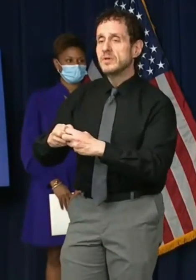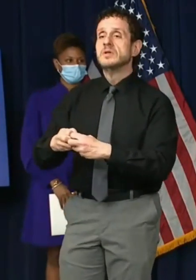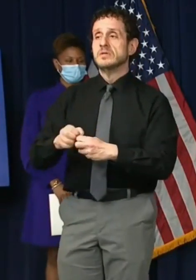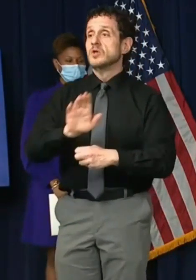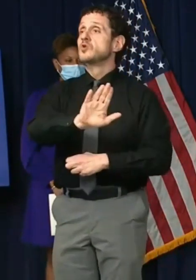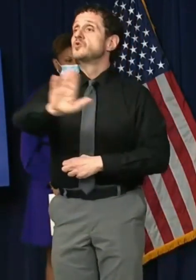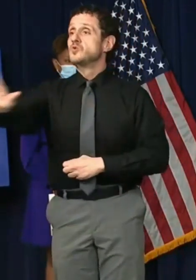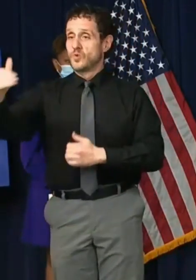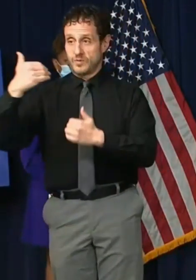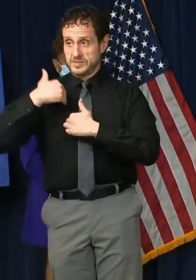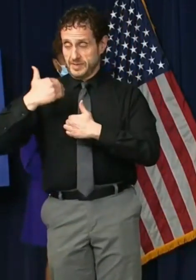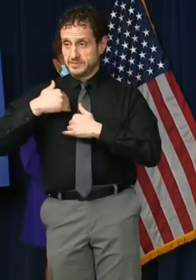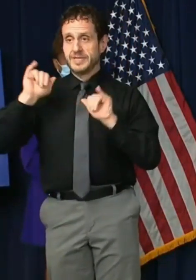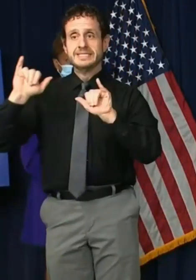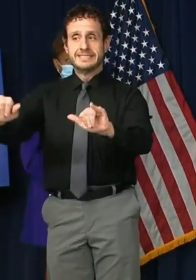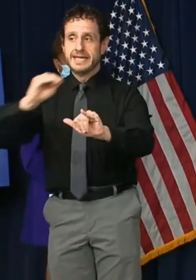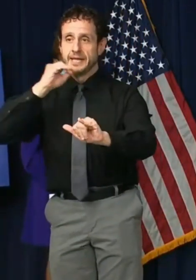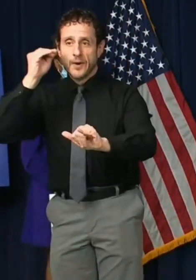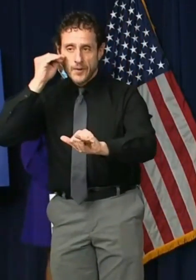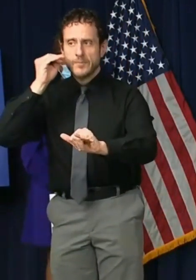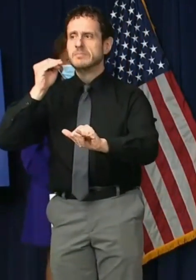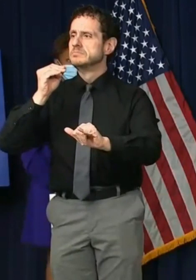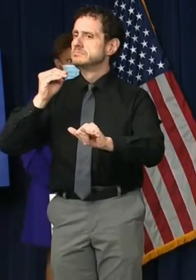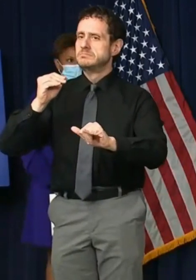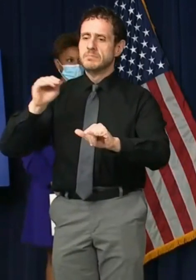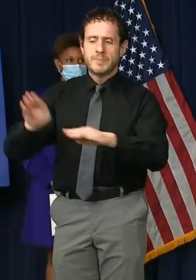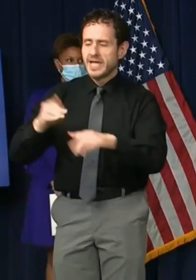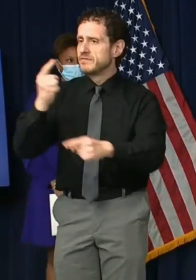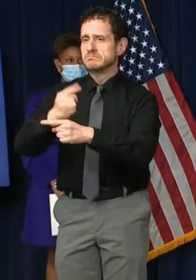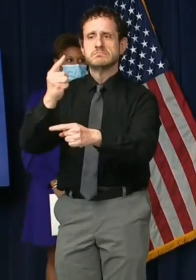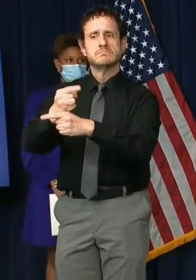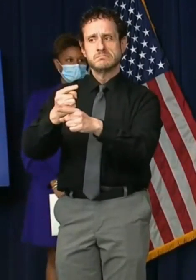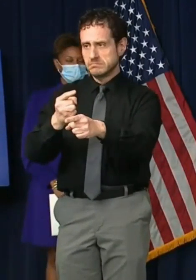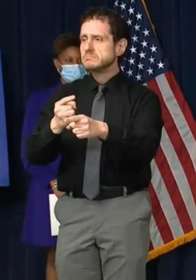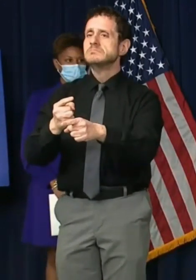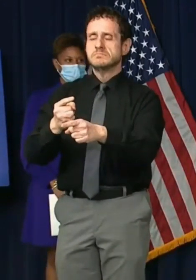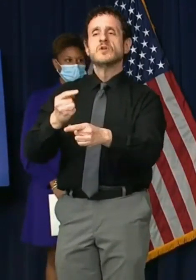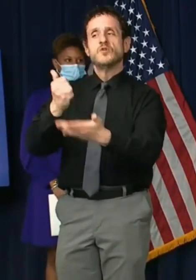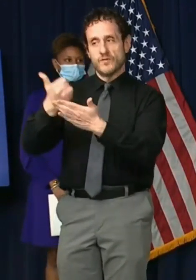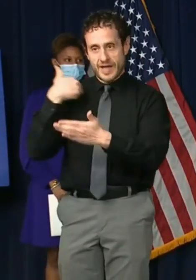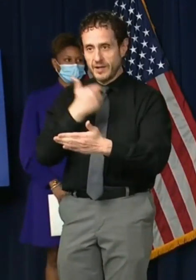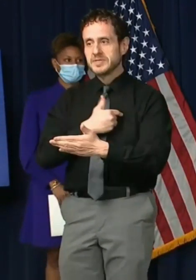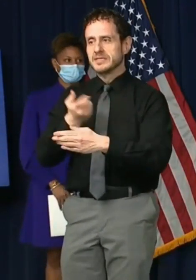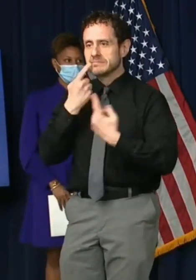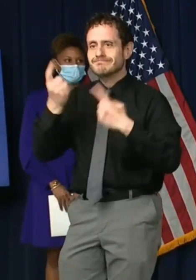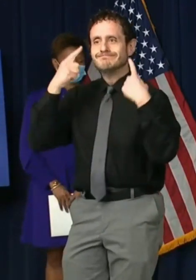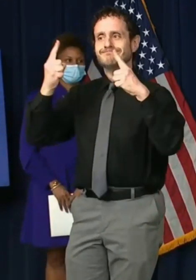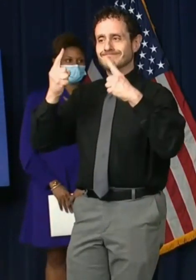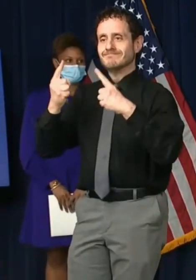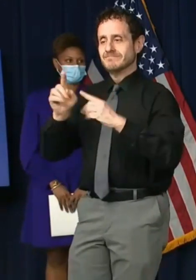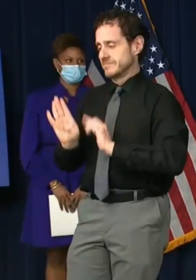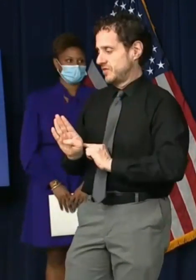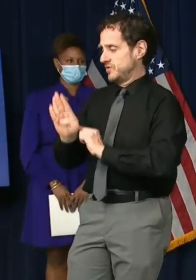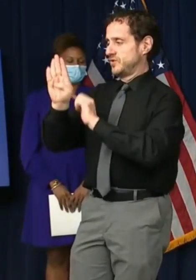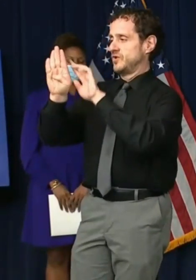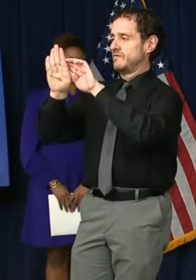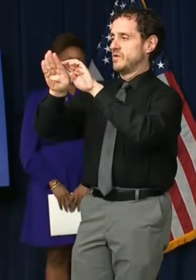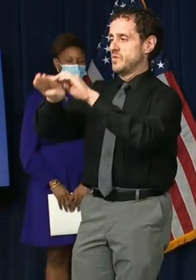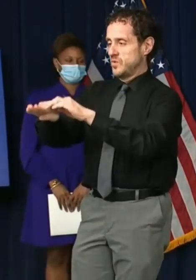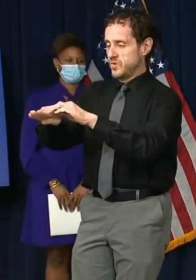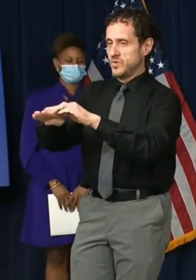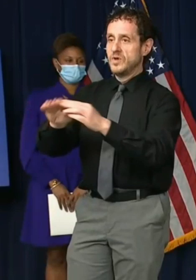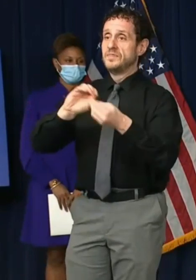has resulted in significant strides. We have flattened the curve. We have lowered the amount of